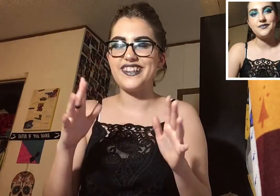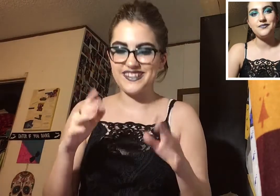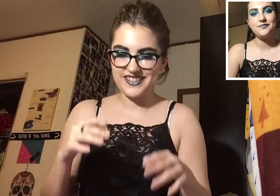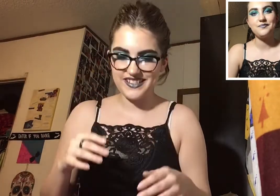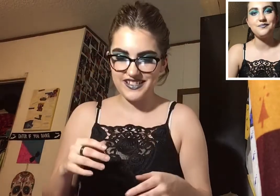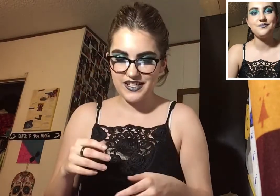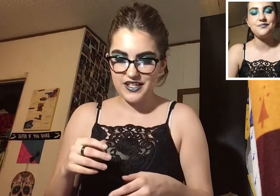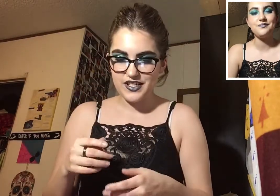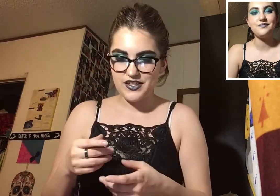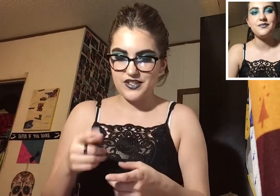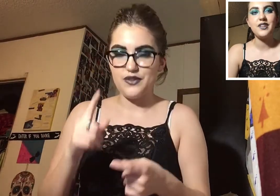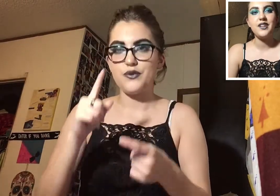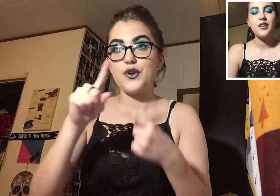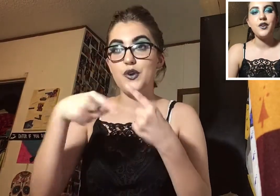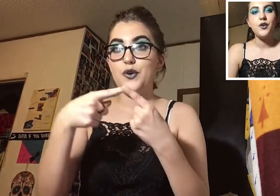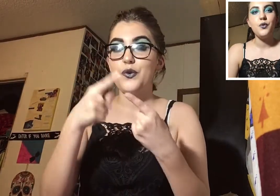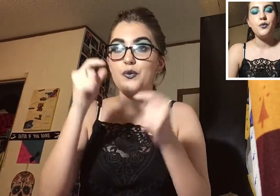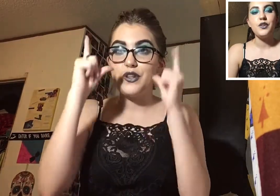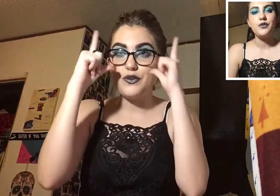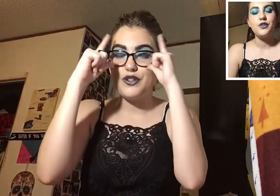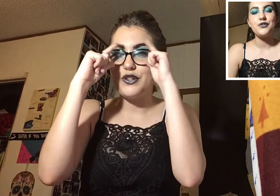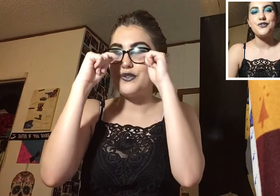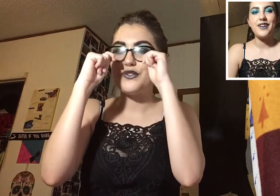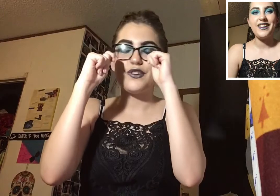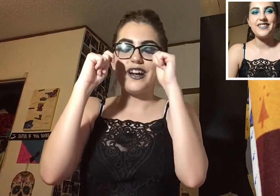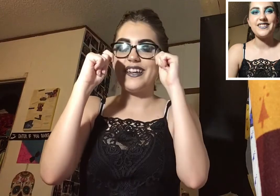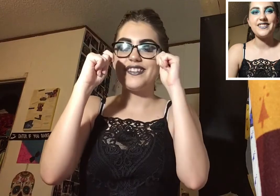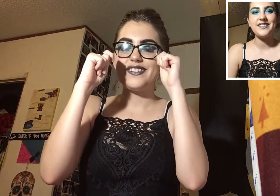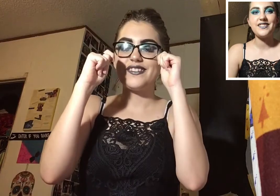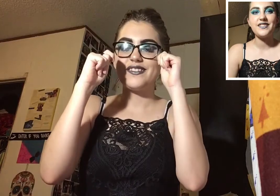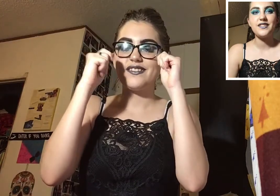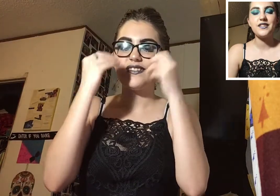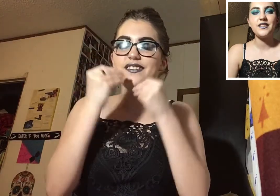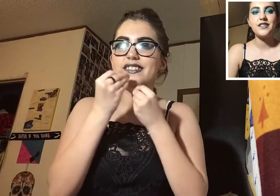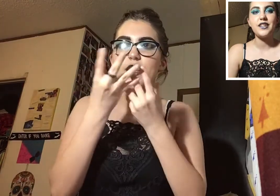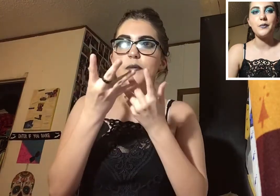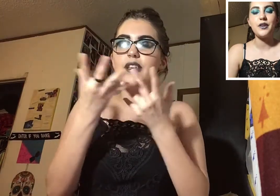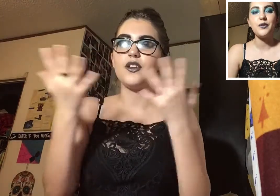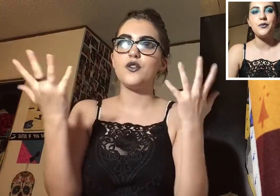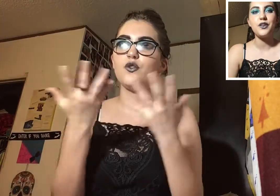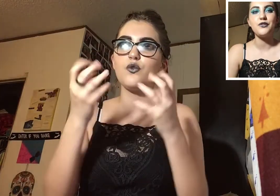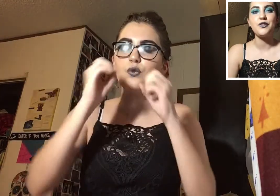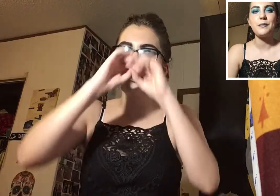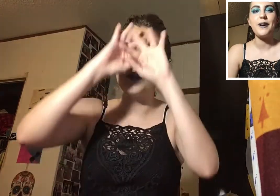already done. When you close your eyes, Tell me, what do you dream about?